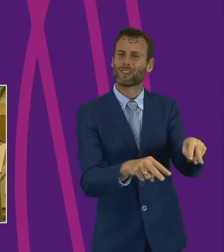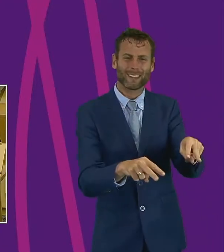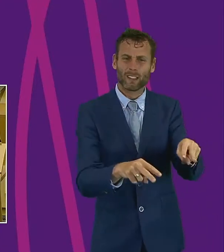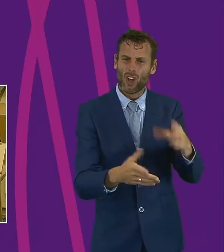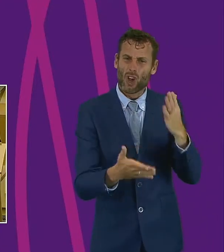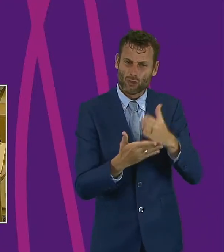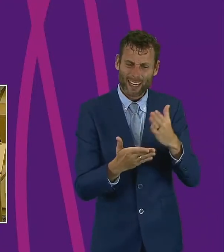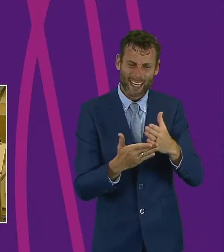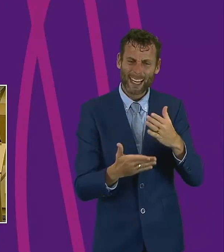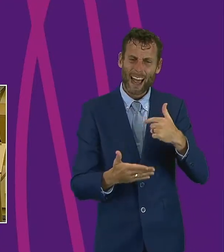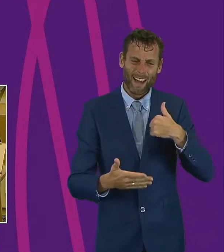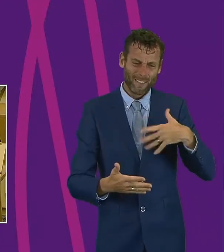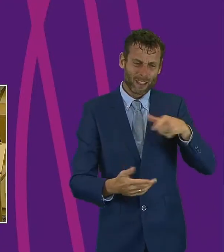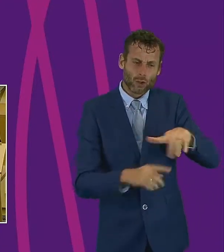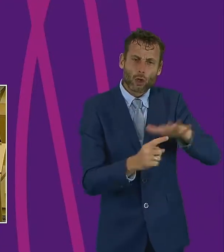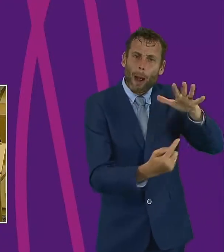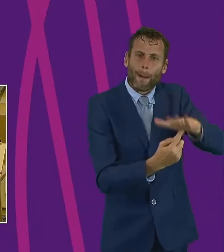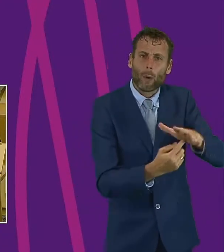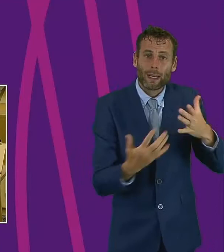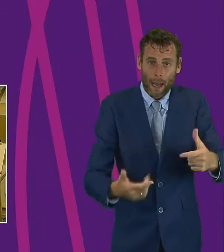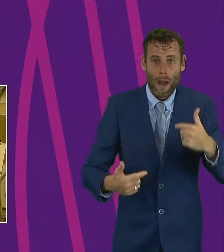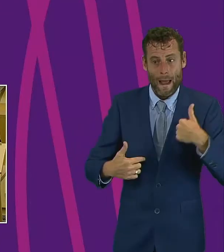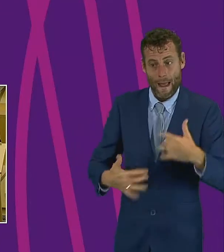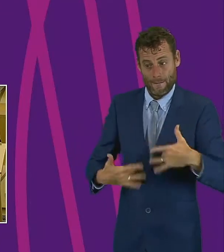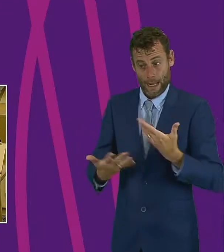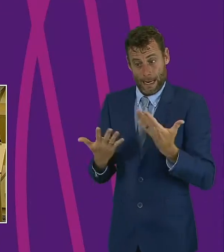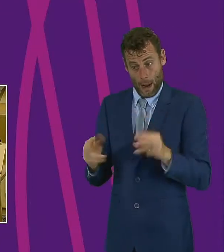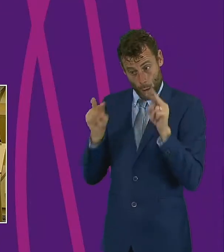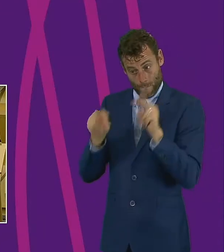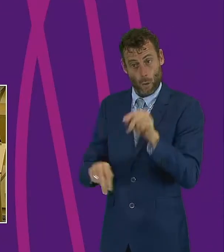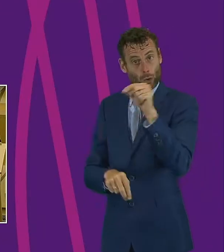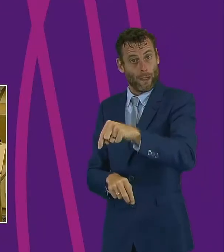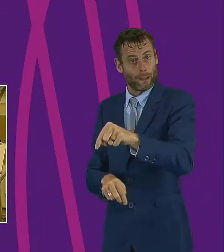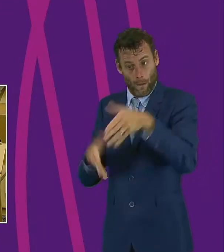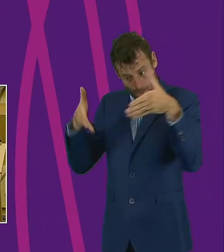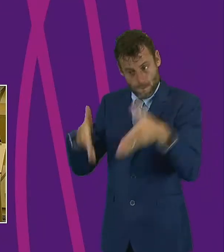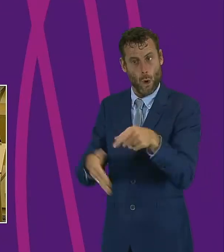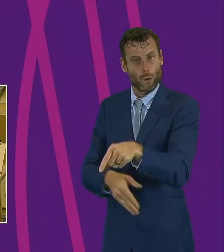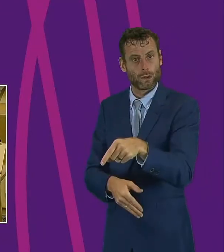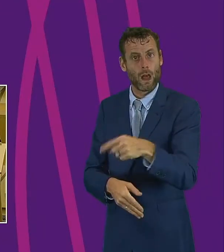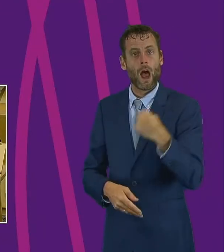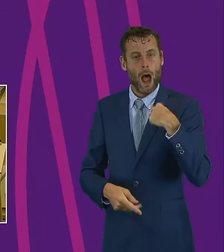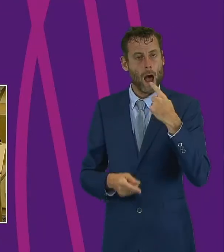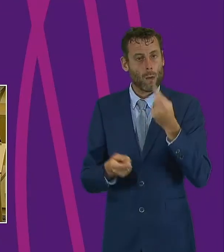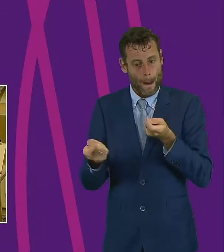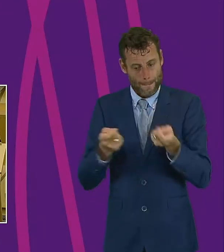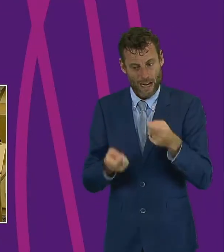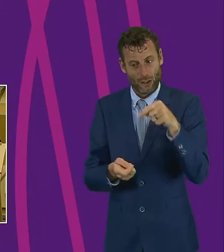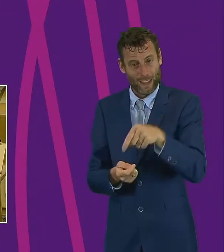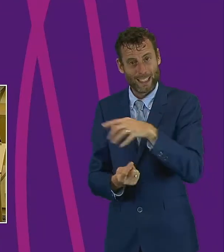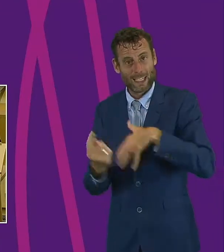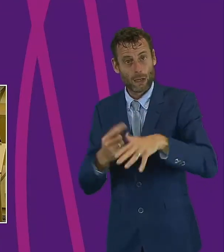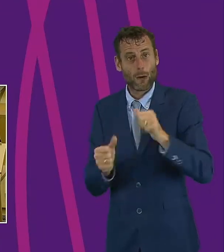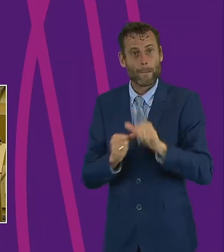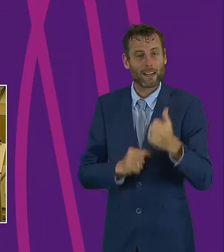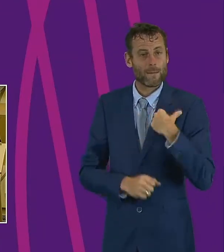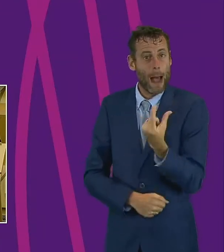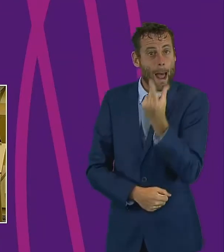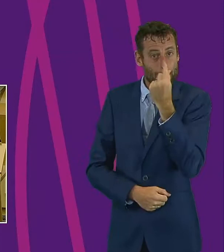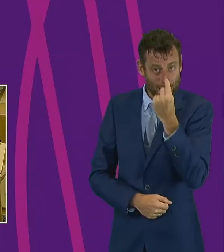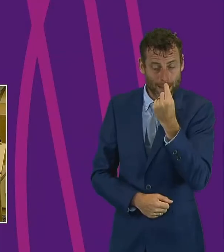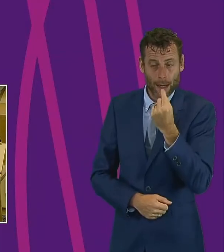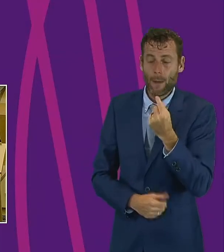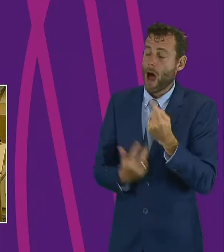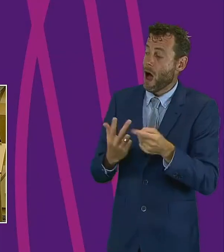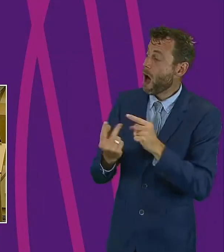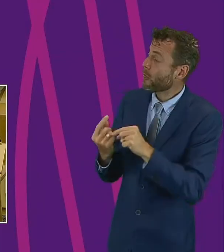ongoing threat. So I'll continue to discharge my responsibility as First Minister to the best of my ability. And of course, unlike certain other people,